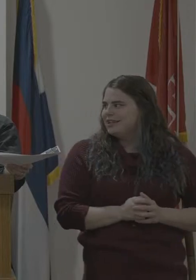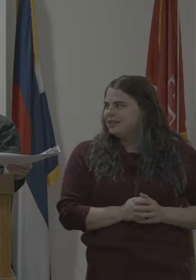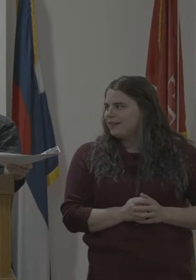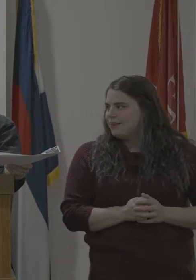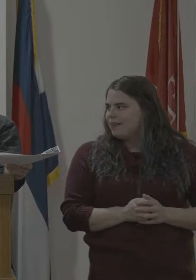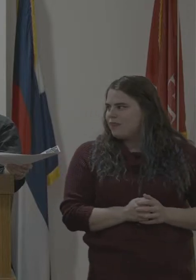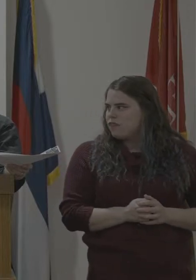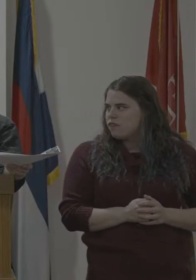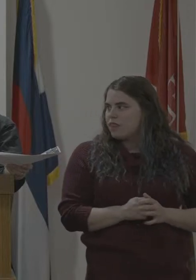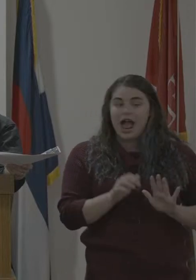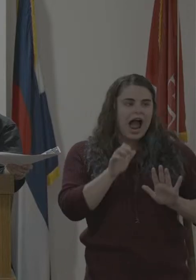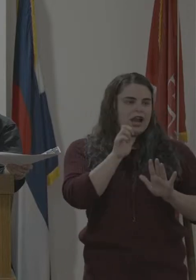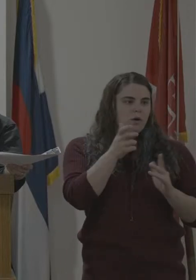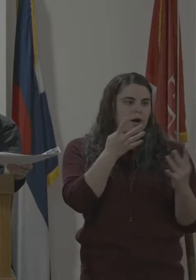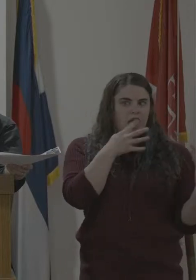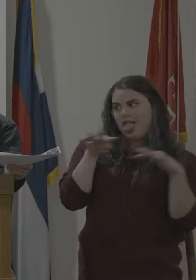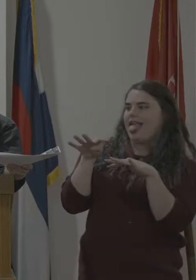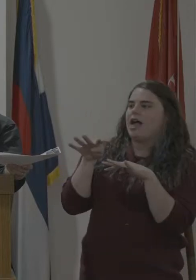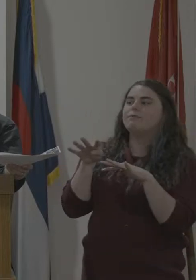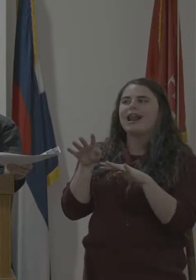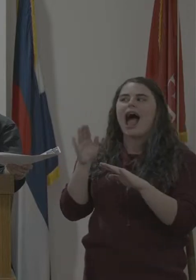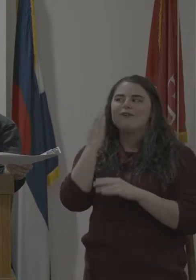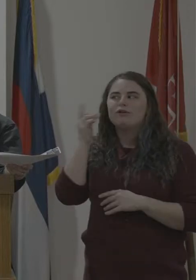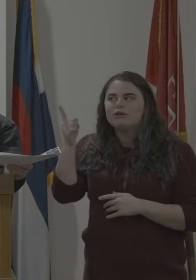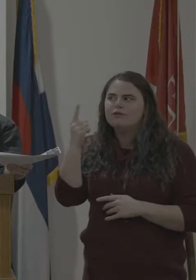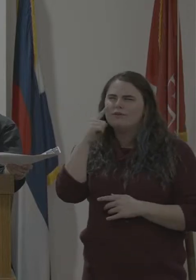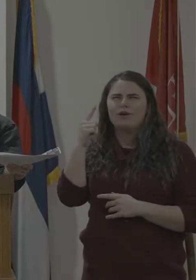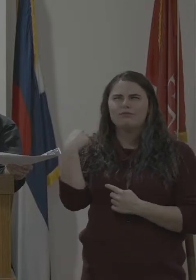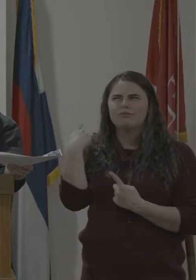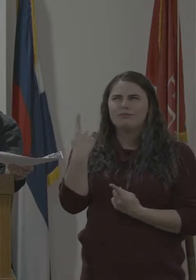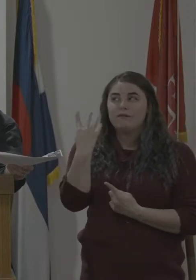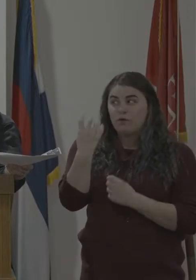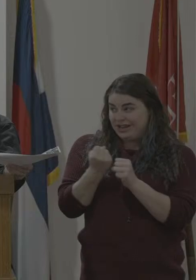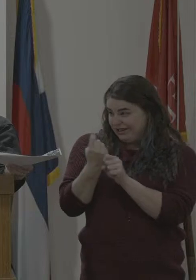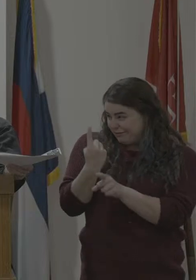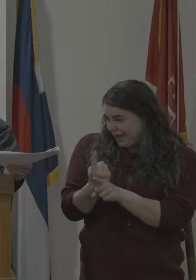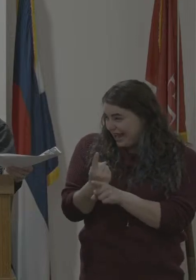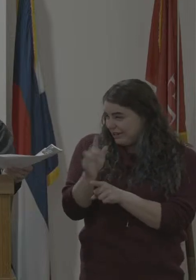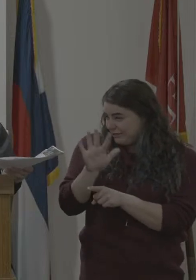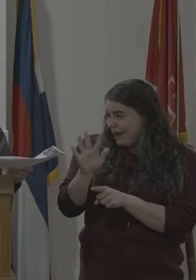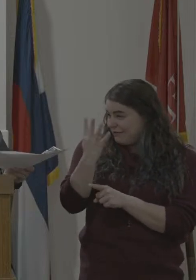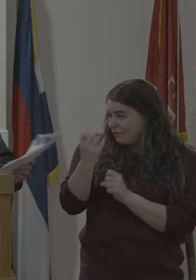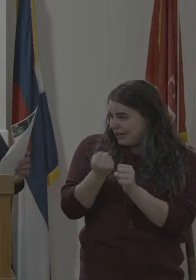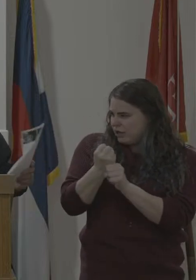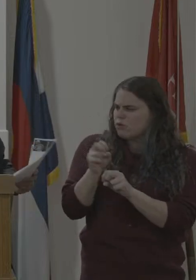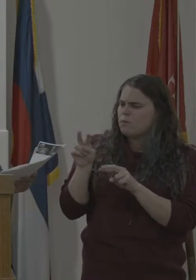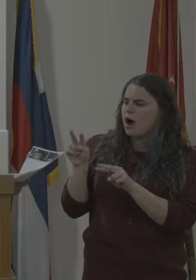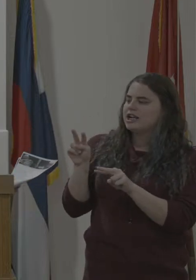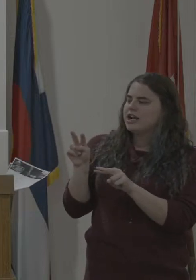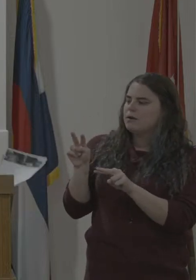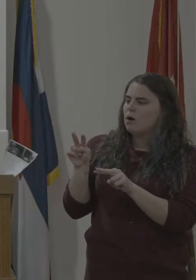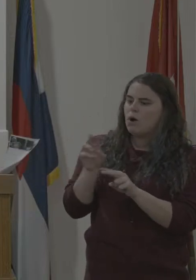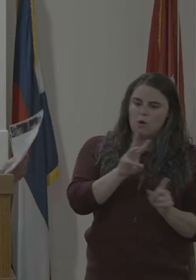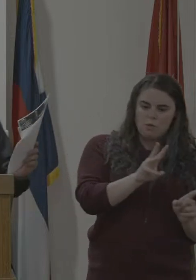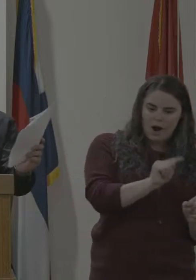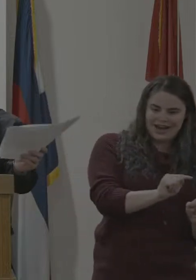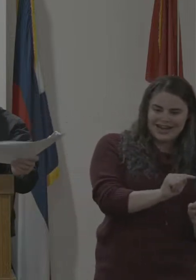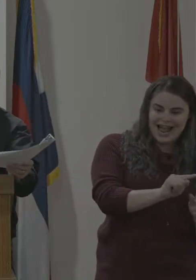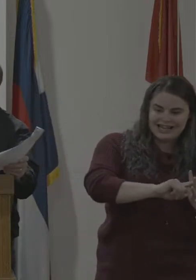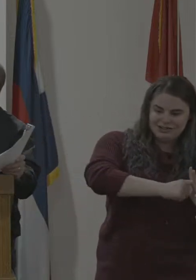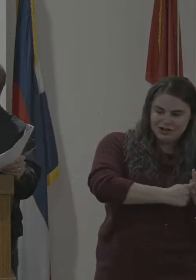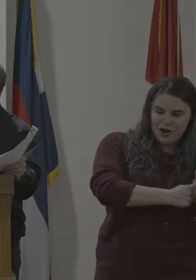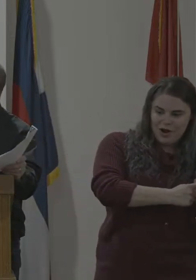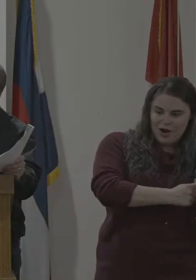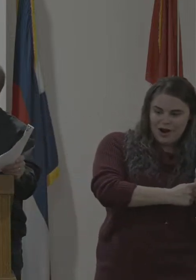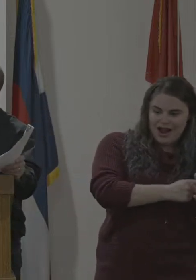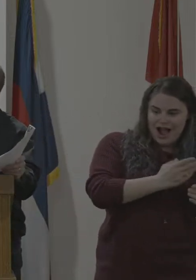And not to put Jorge on the spot, I've known you for, 4 years now, roughly? Yeah, it's been 4 years. Watching him go from Warren Tech to here